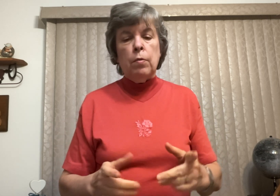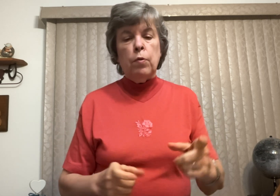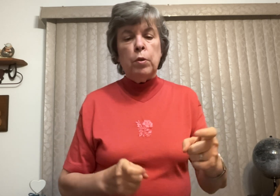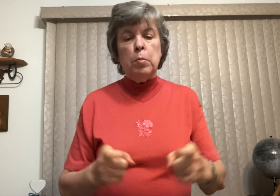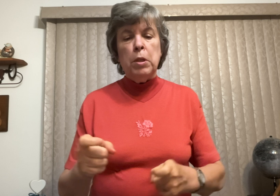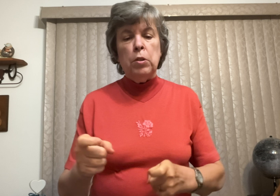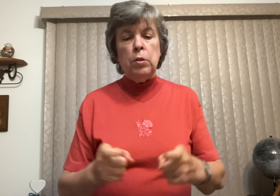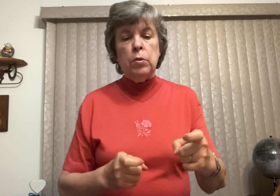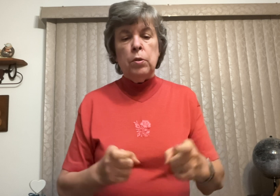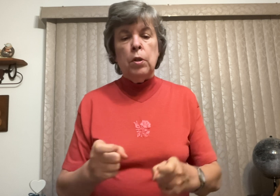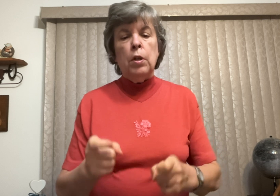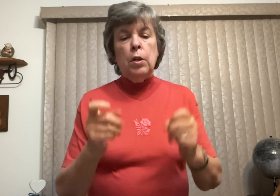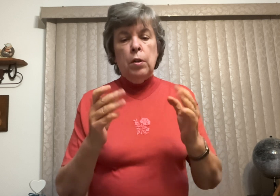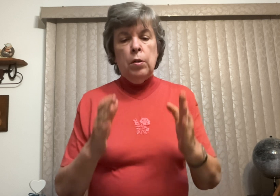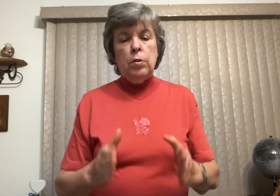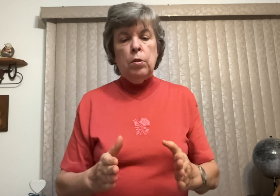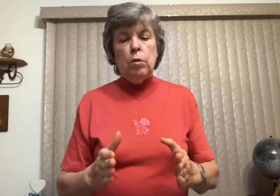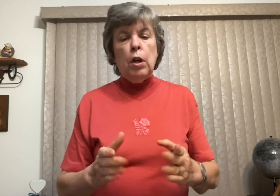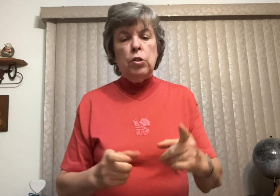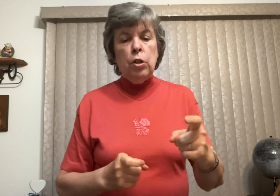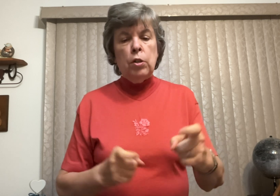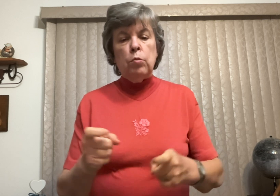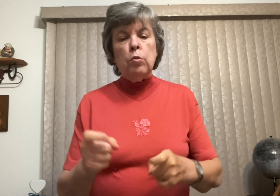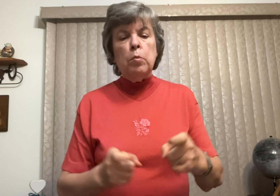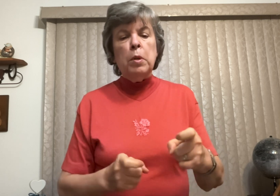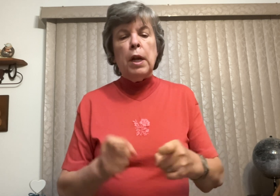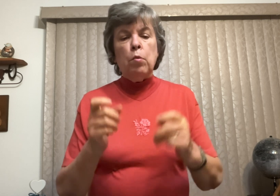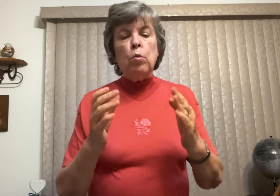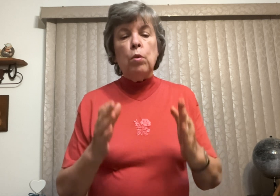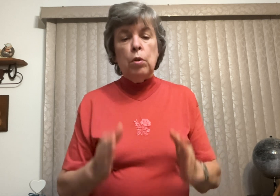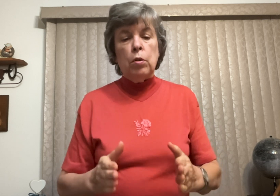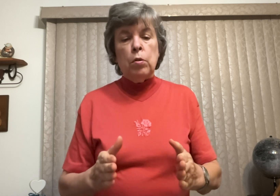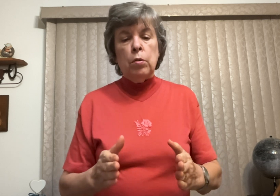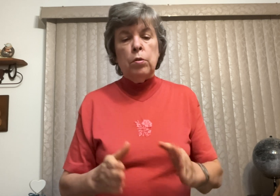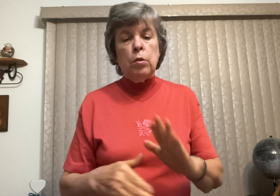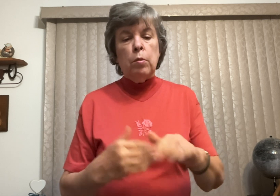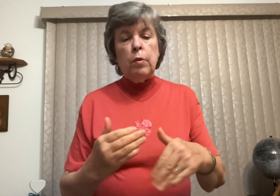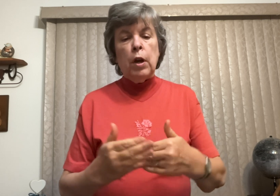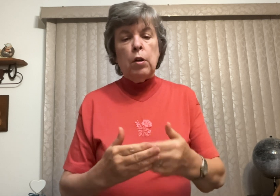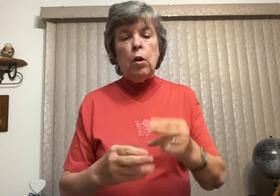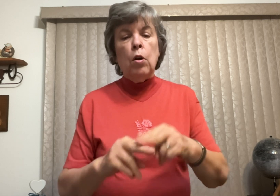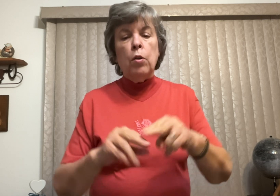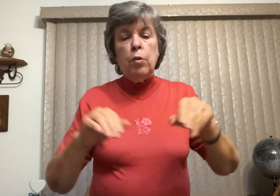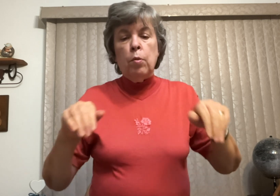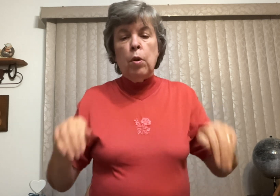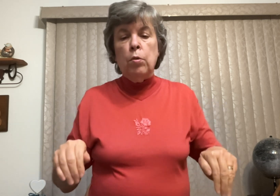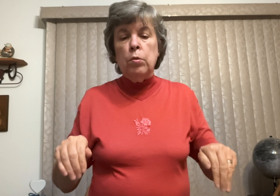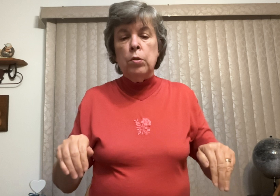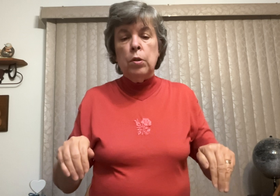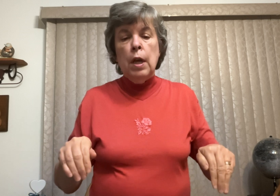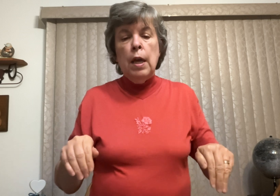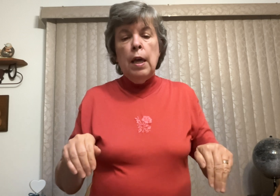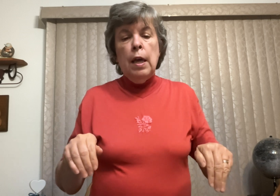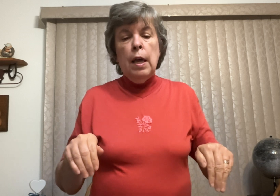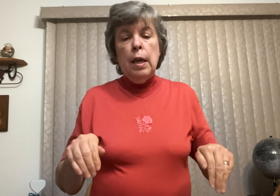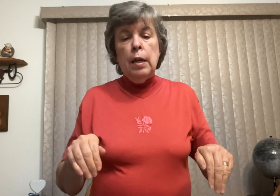for dominions. So not just rule, but a ruler. So we've got all thrones and